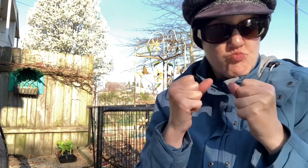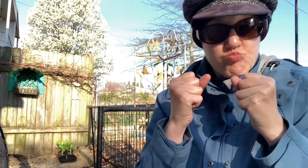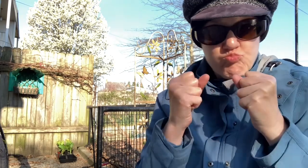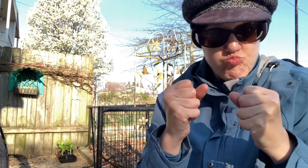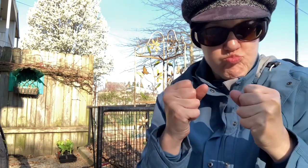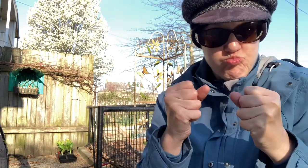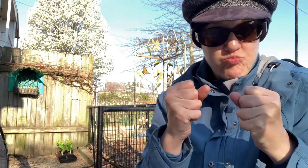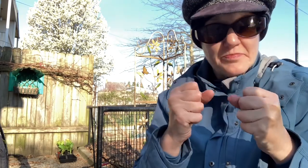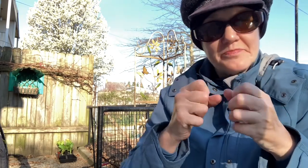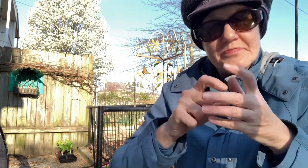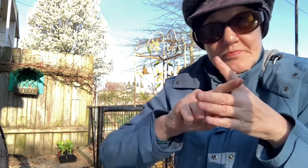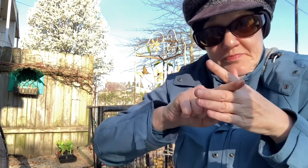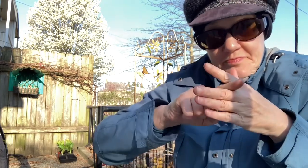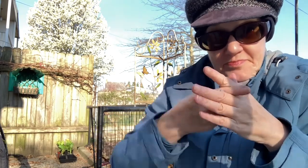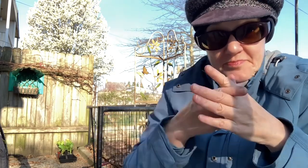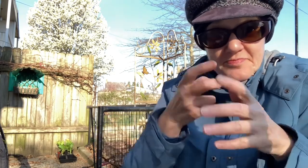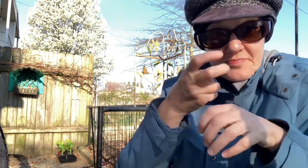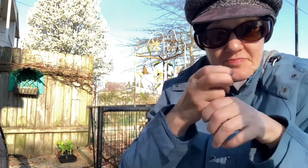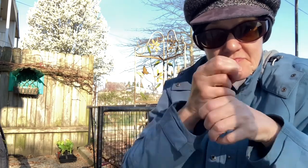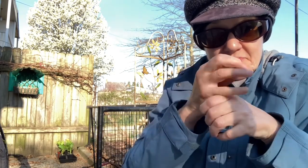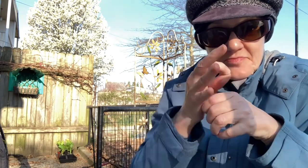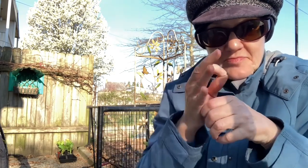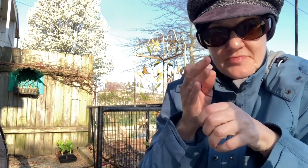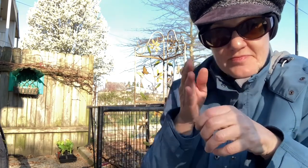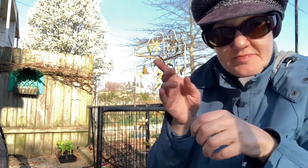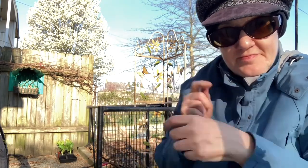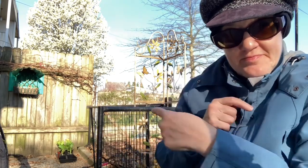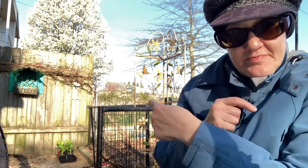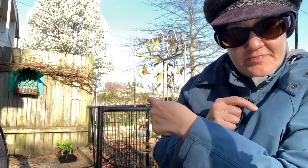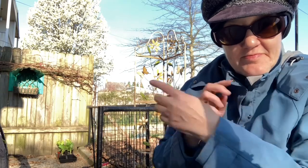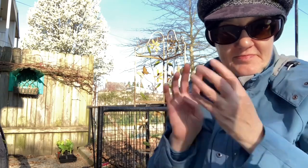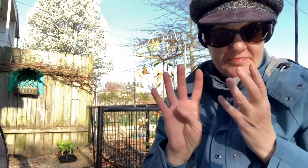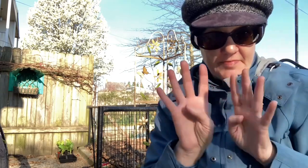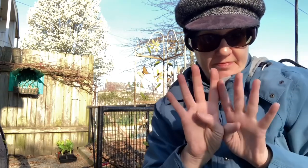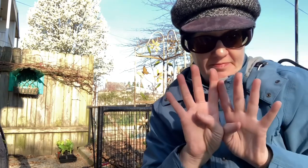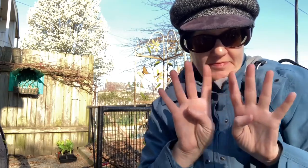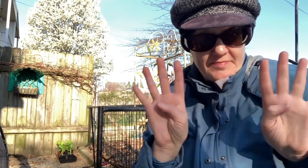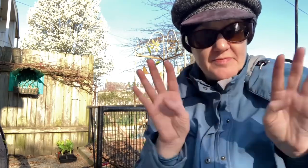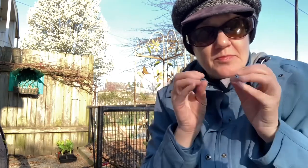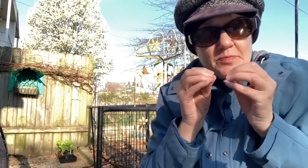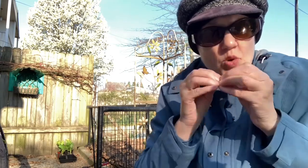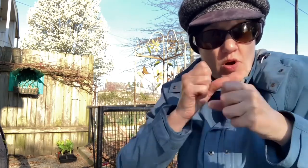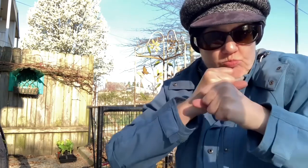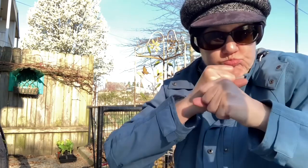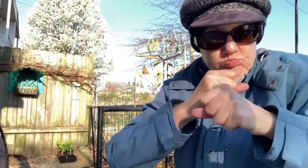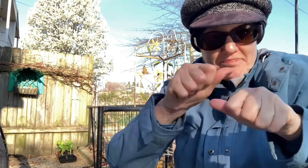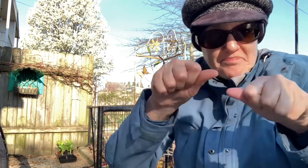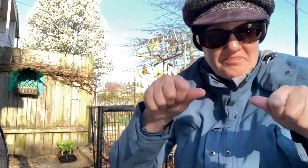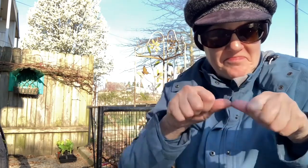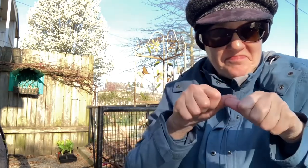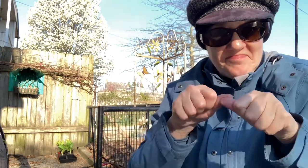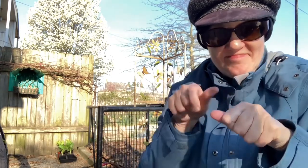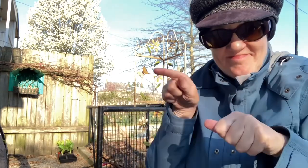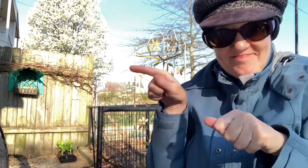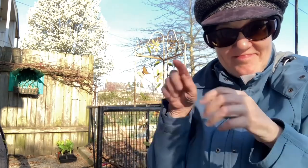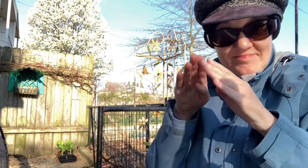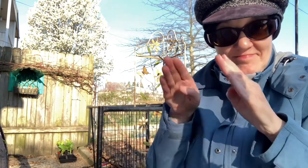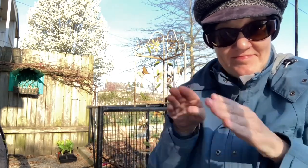damage. It looks really strong. Now I'm going to start these hardening off near the fence because that's more